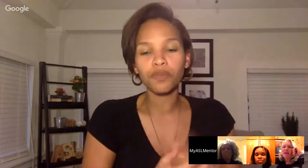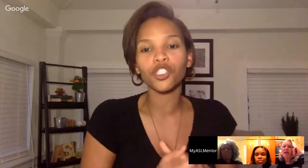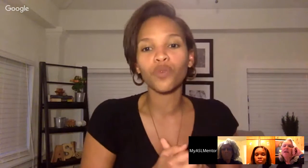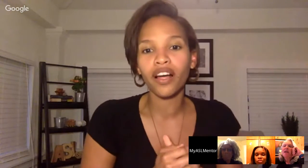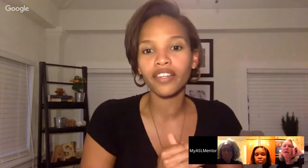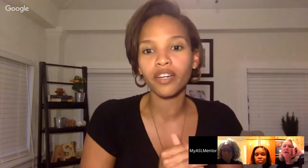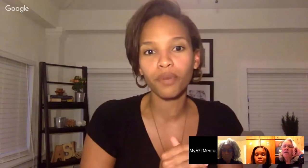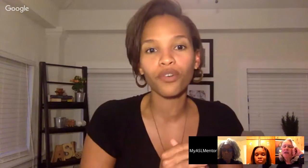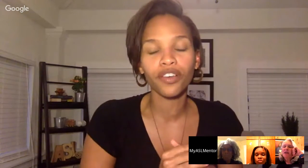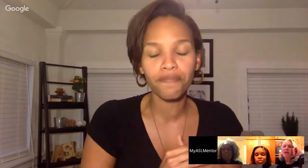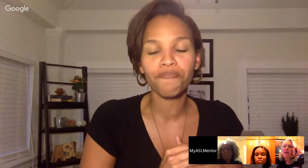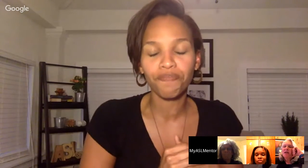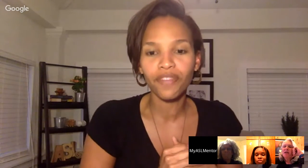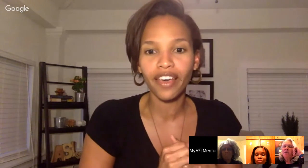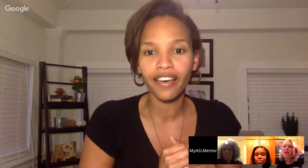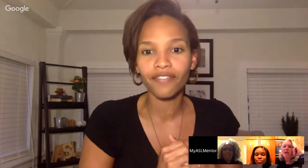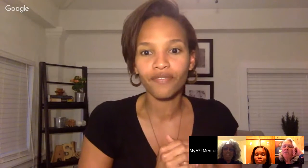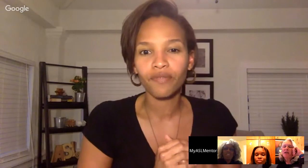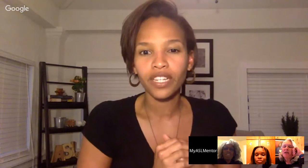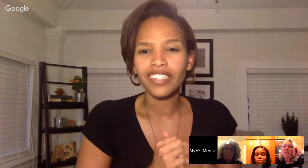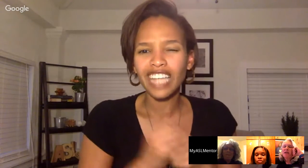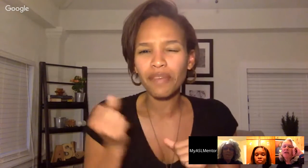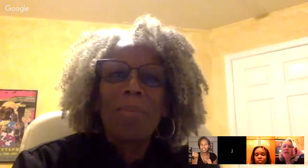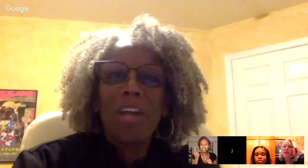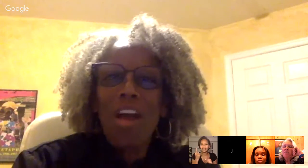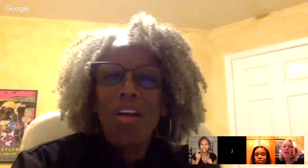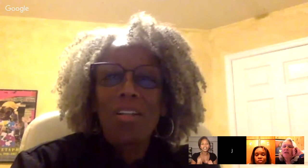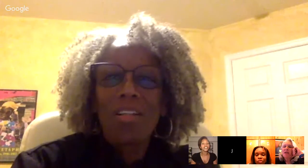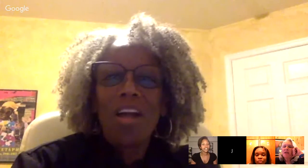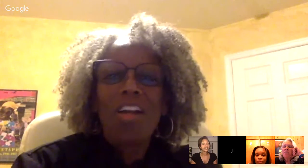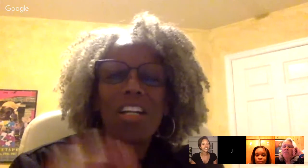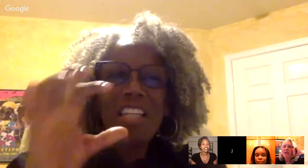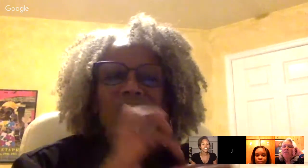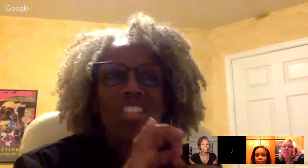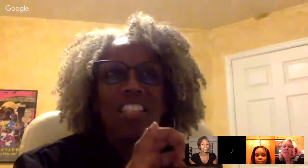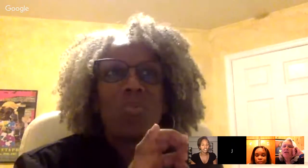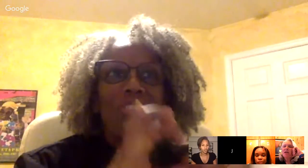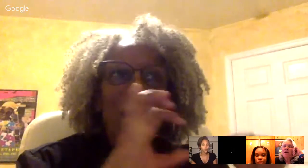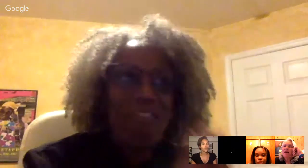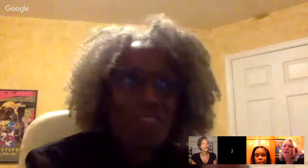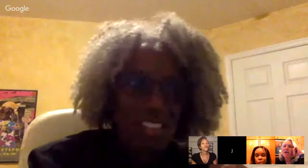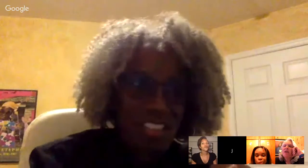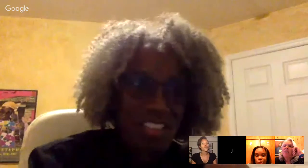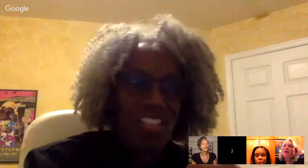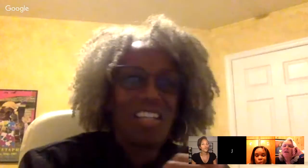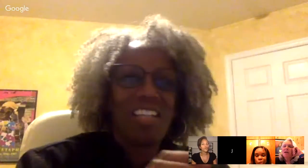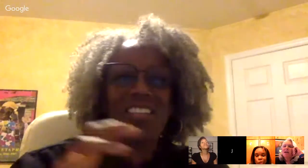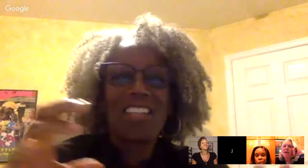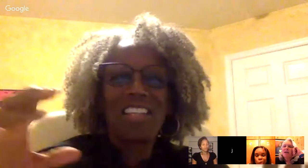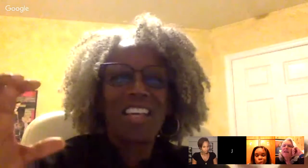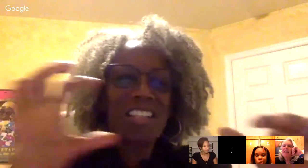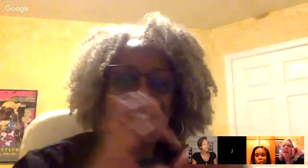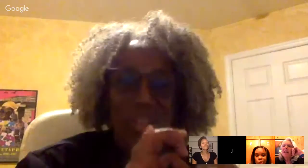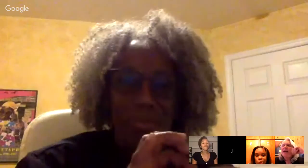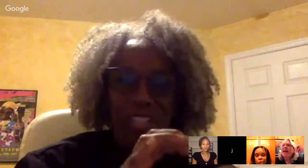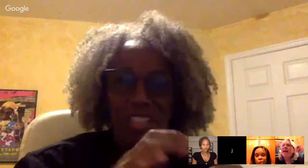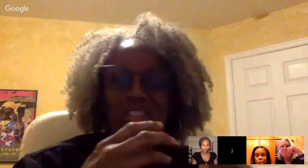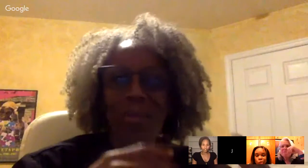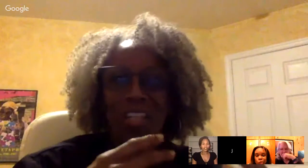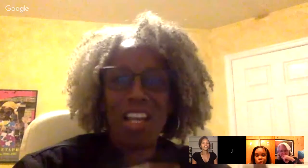the spirituality component. Yeah. So her connection is with deathhood. The connection piece, she's talking about connection